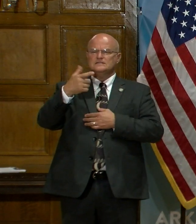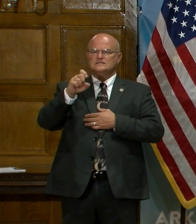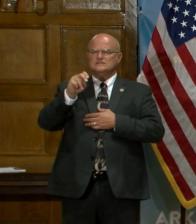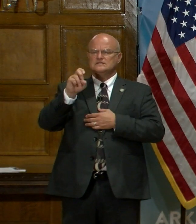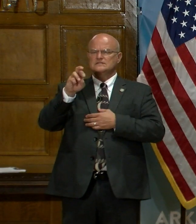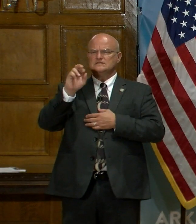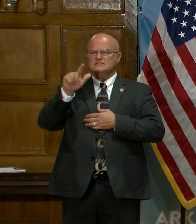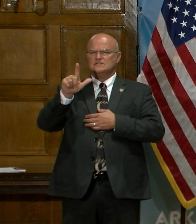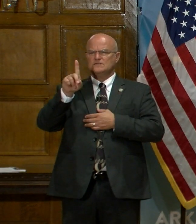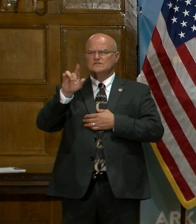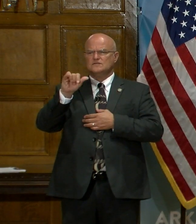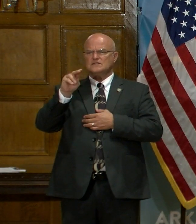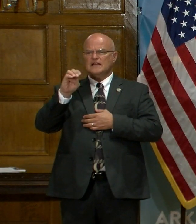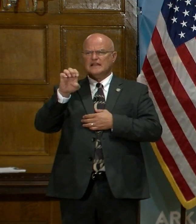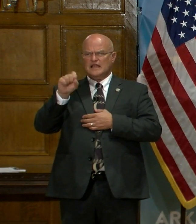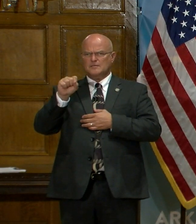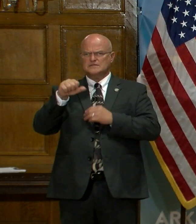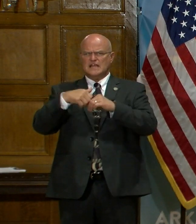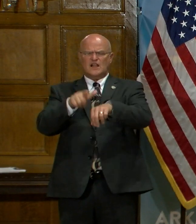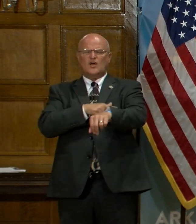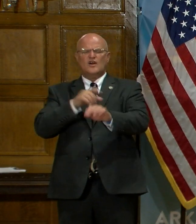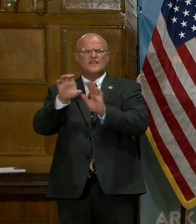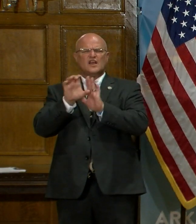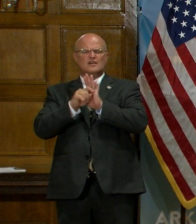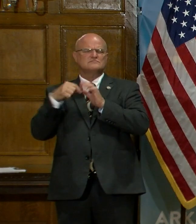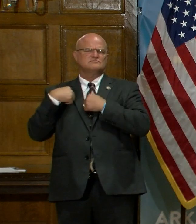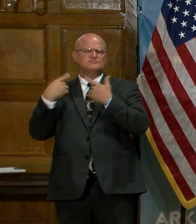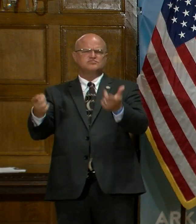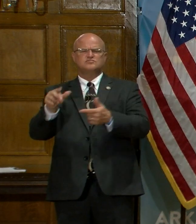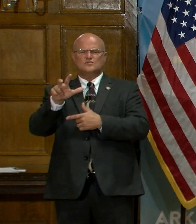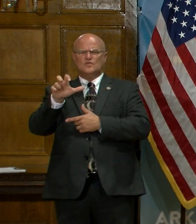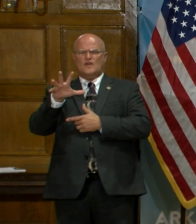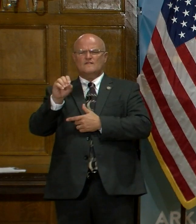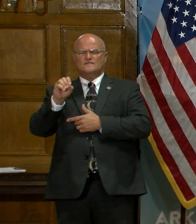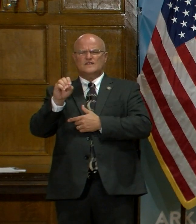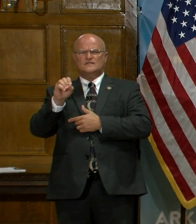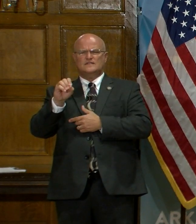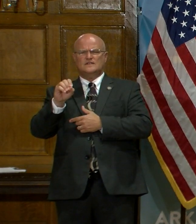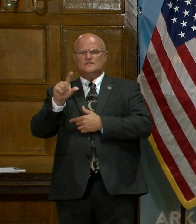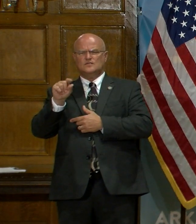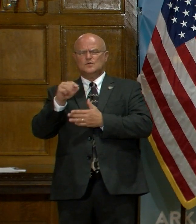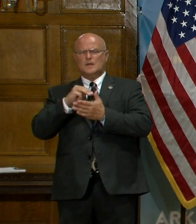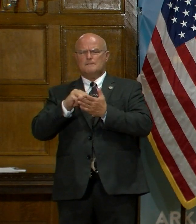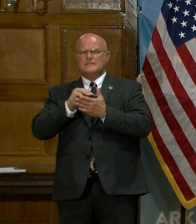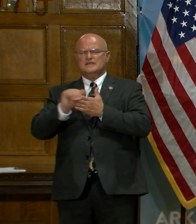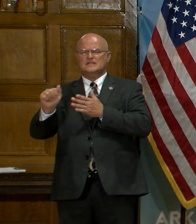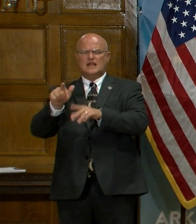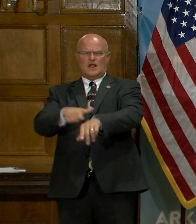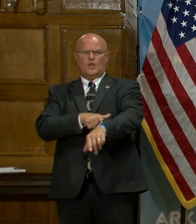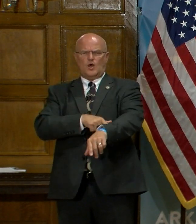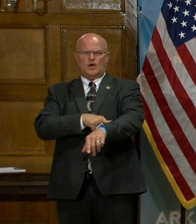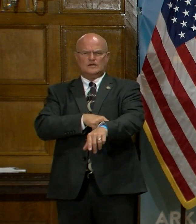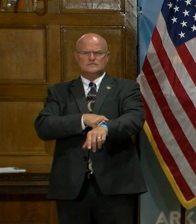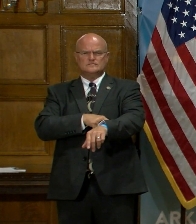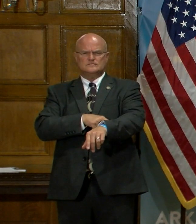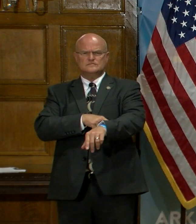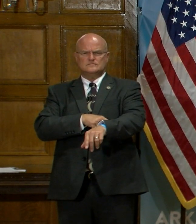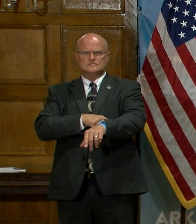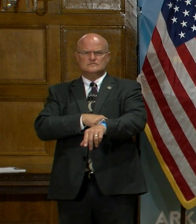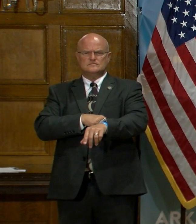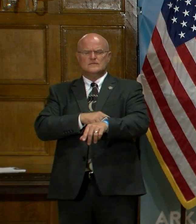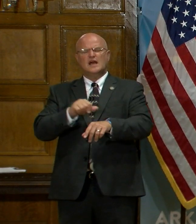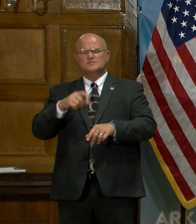you said this, I missed it. How long is that contract for? That $350 for $20 million last how long? And I presume it's the same for the